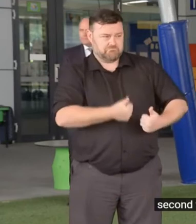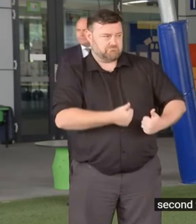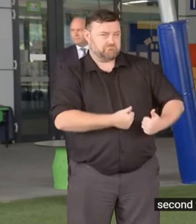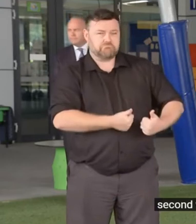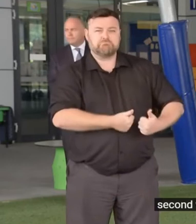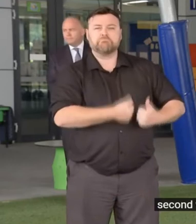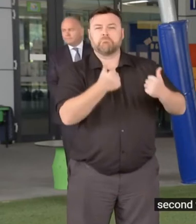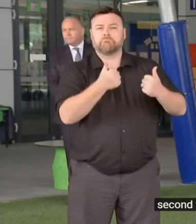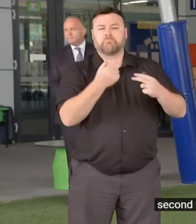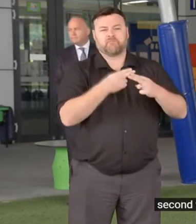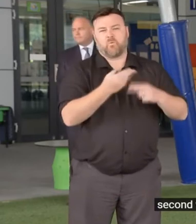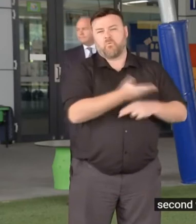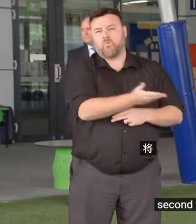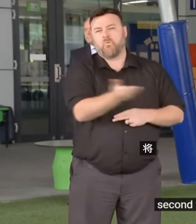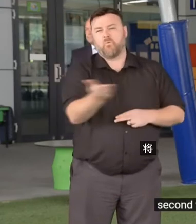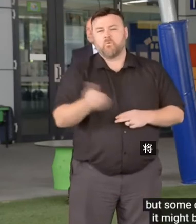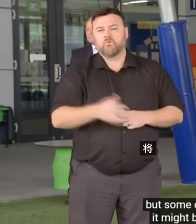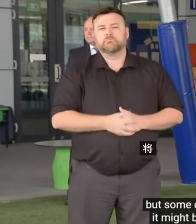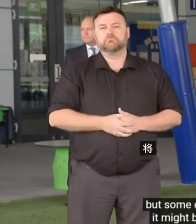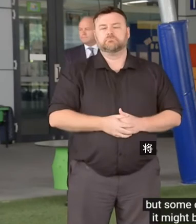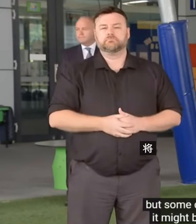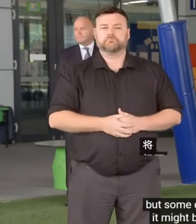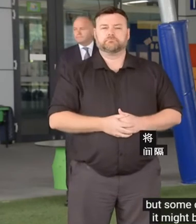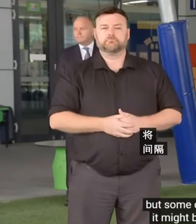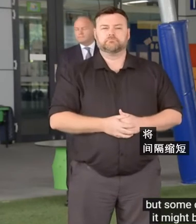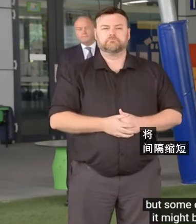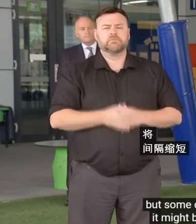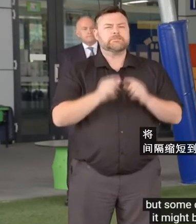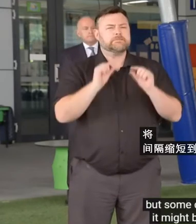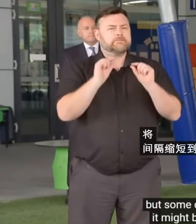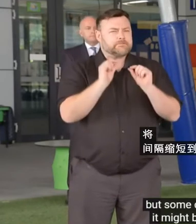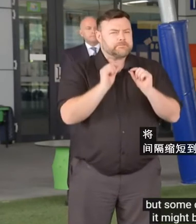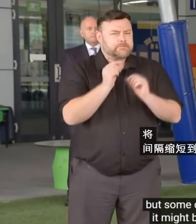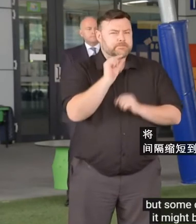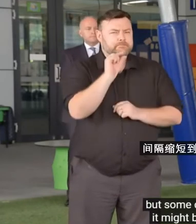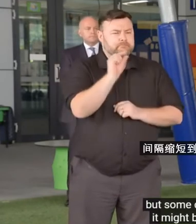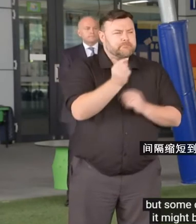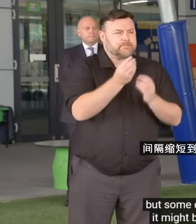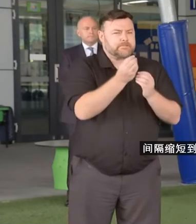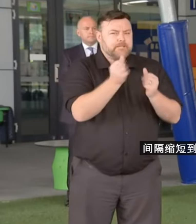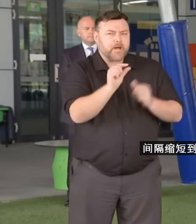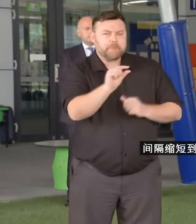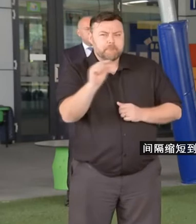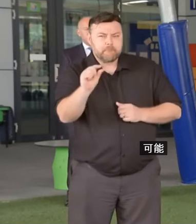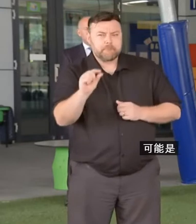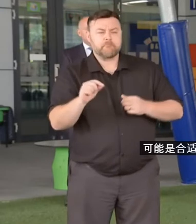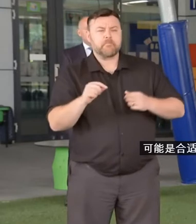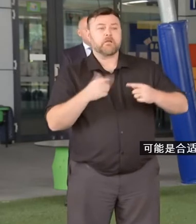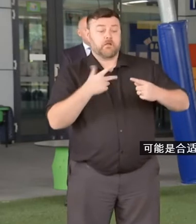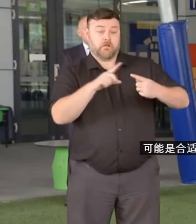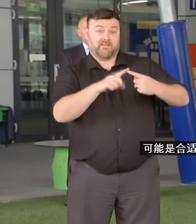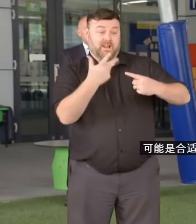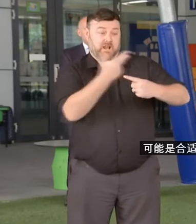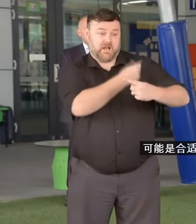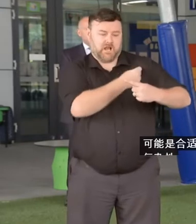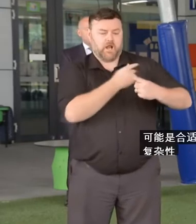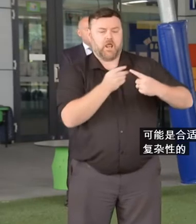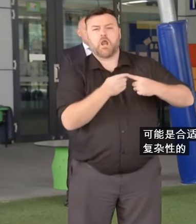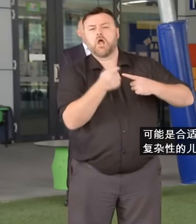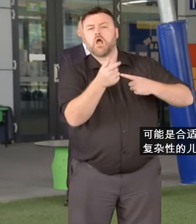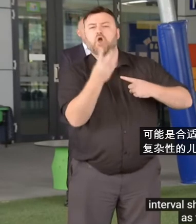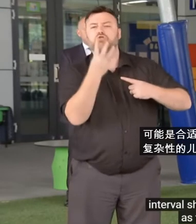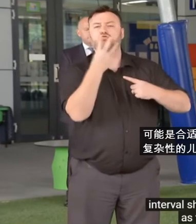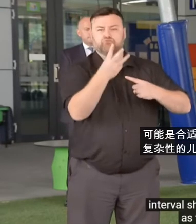But some children, the interval, it might be suitable to have that interval shortened to as little as 3 weeks. That's particularly in children